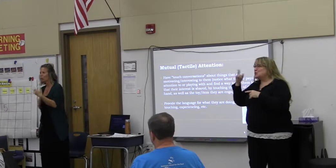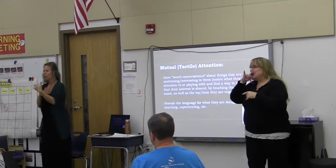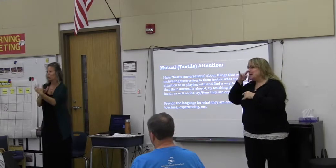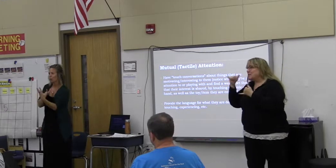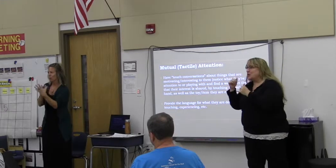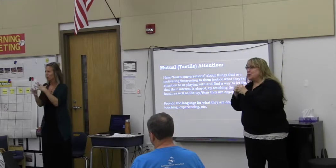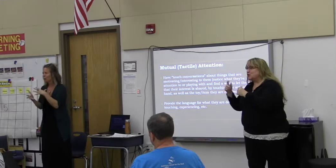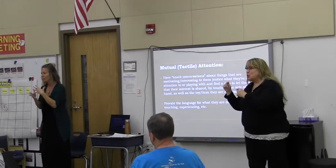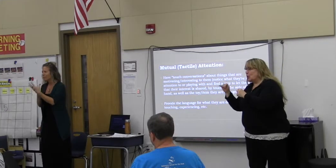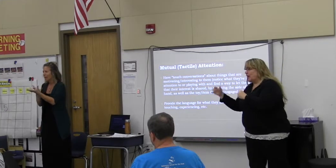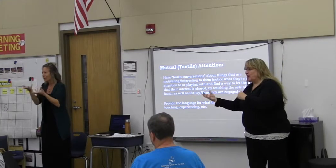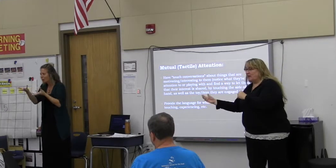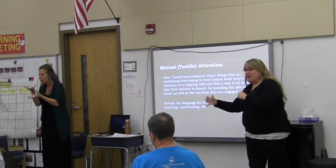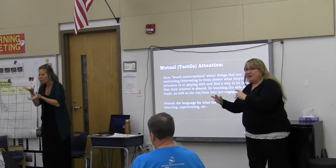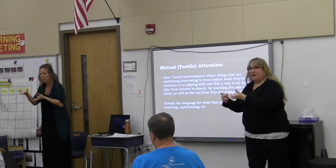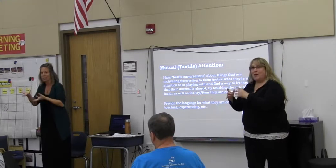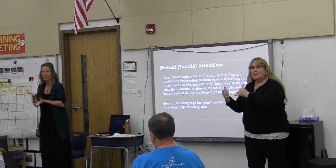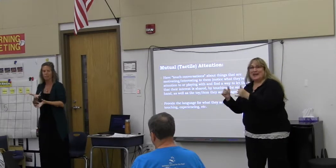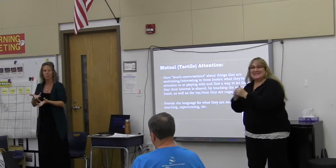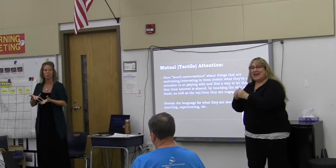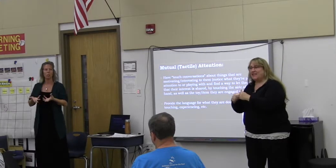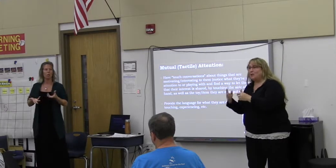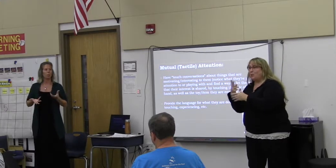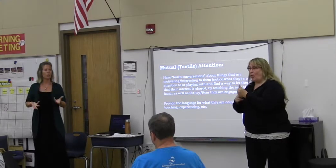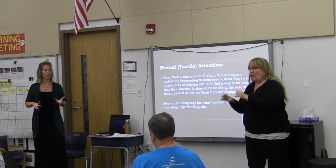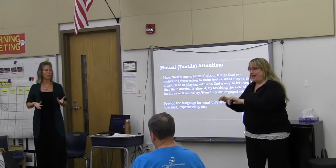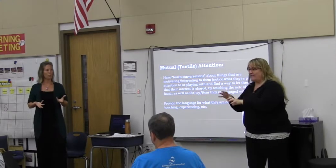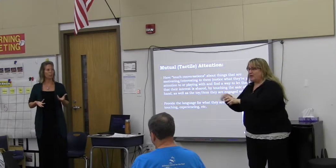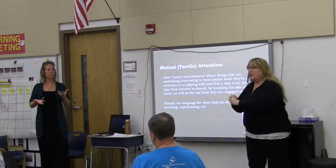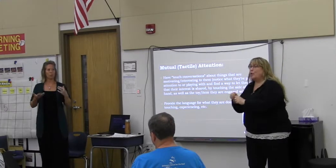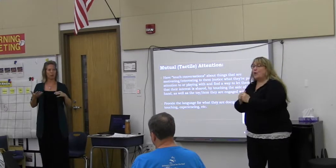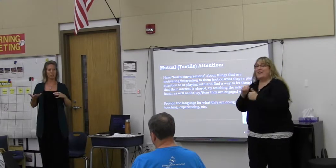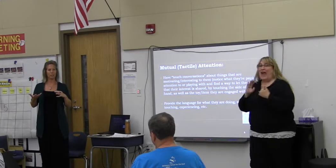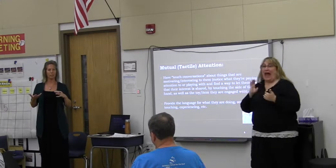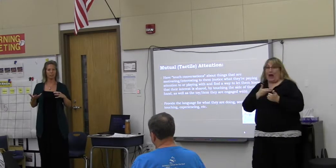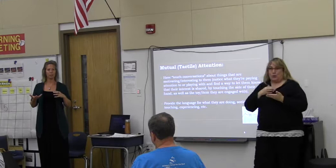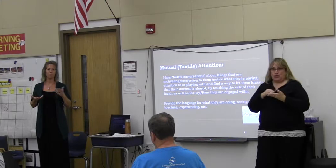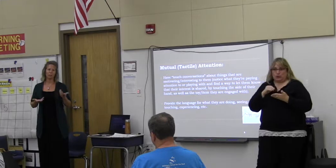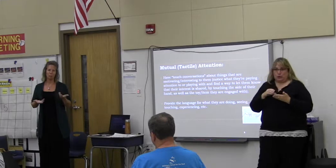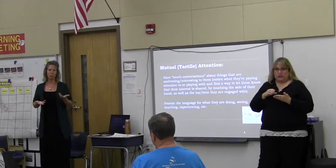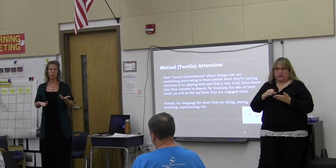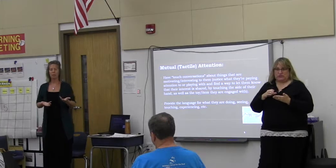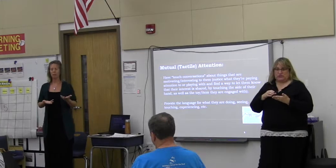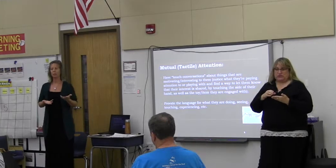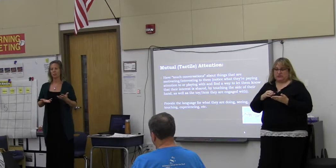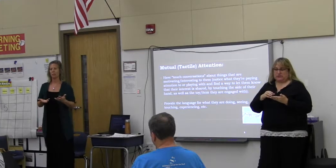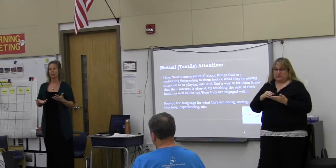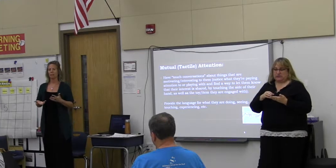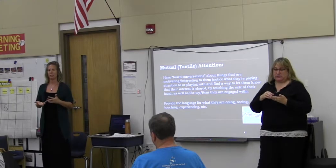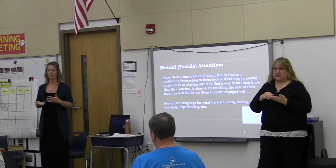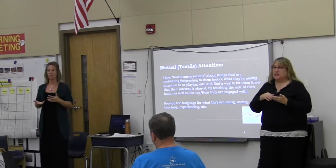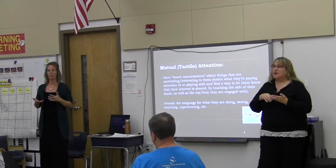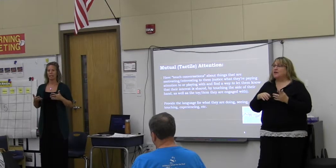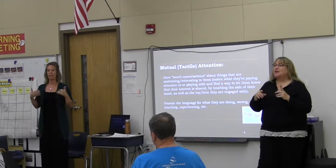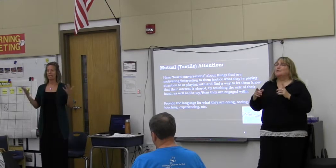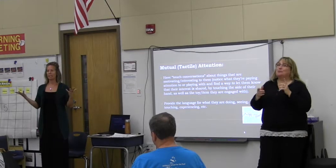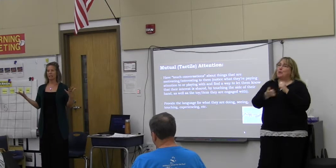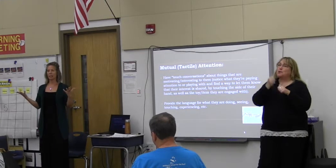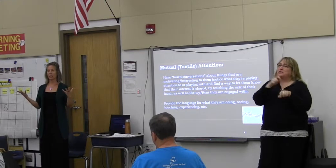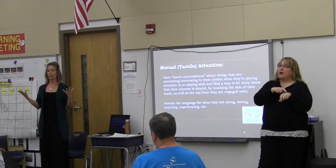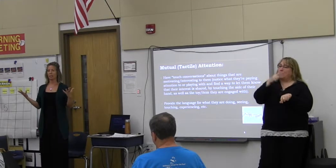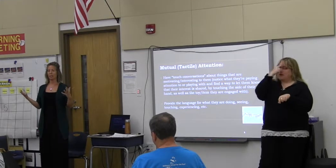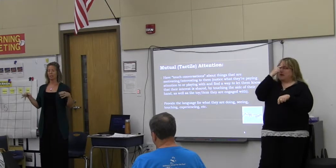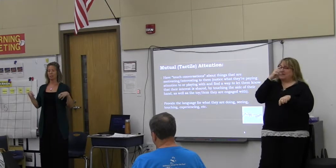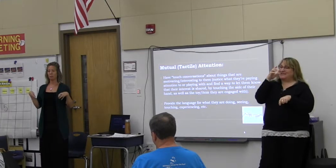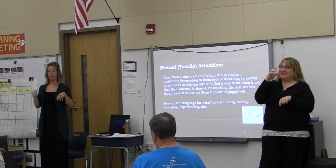with a toy, they're both playing with it together, they're both engaged. With our little ones, oftentimes, primarily when you think about Stan, he doesn't